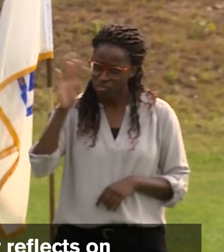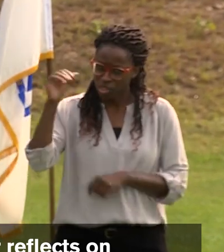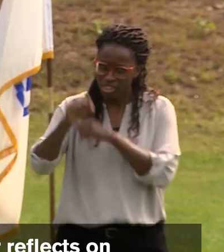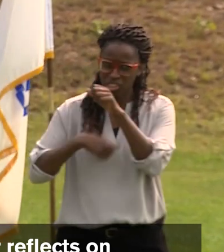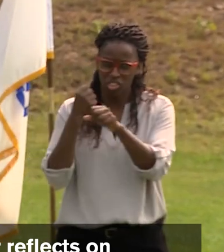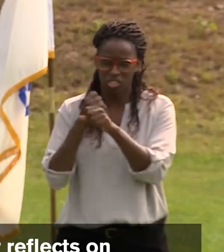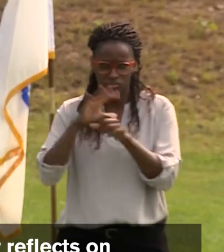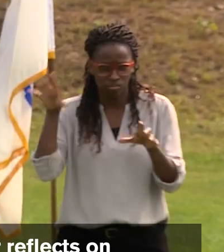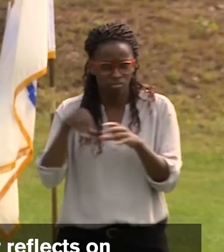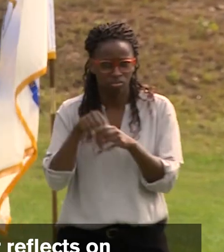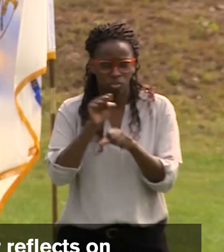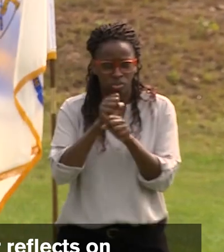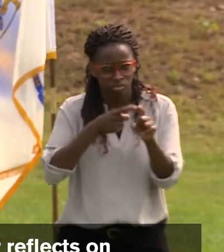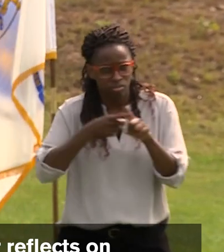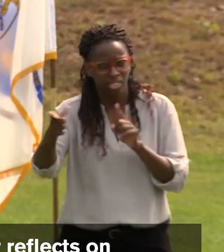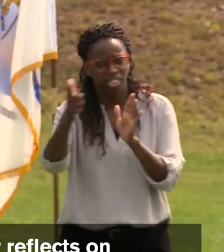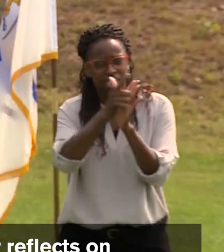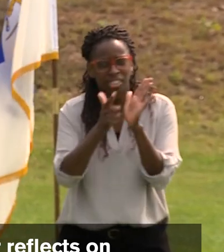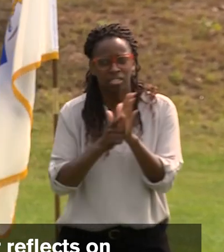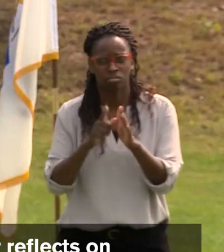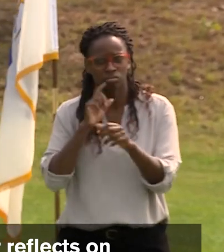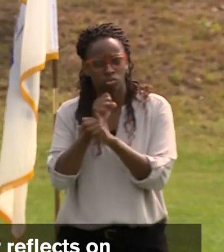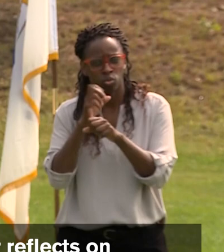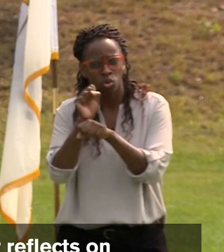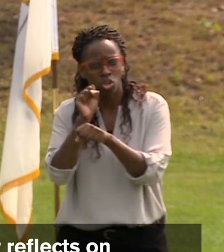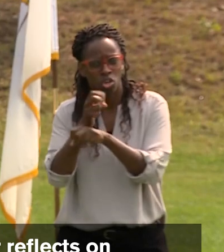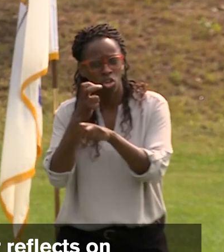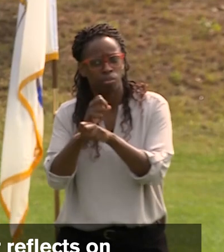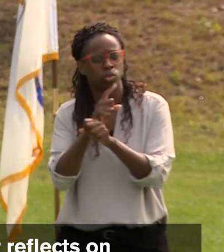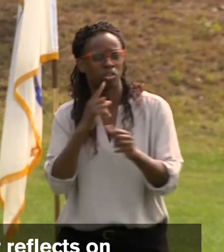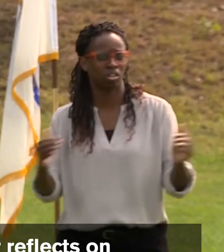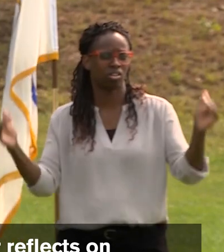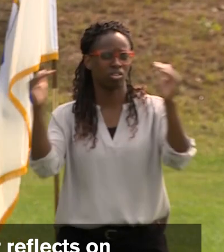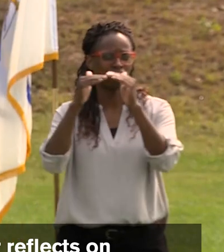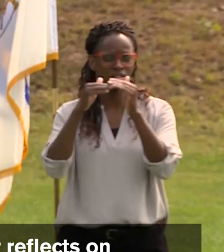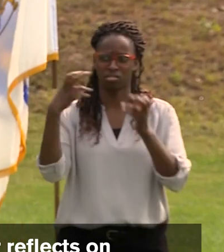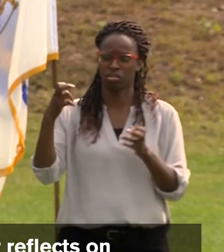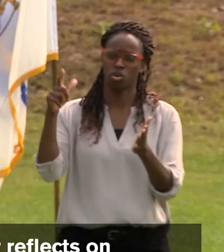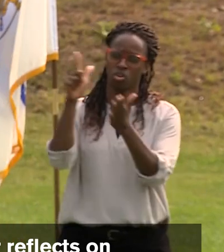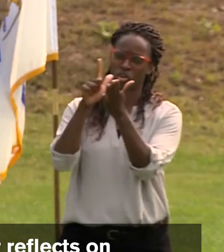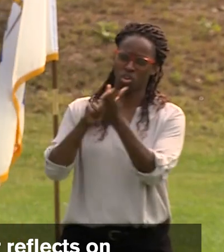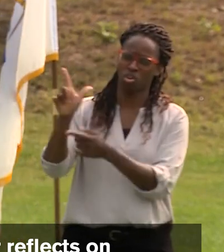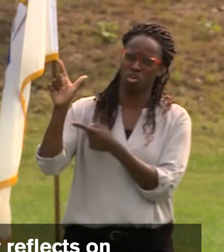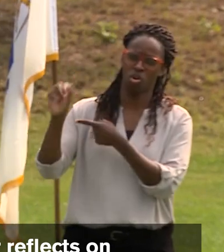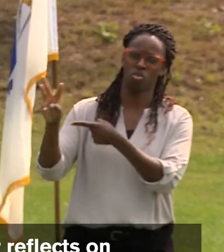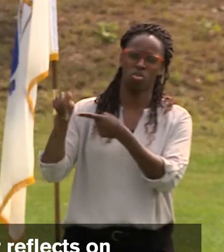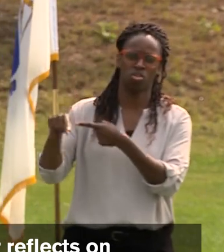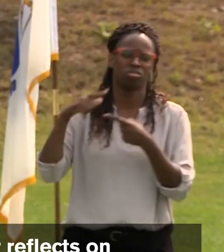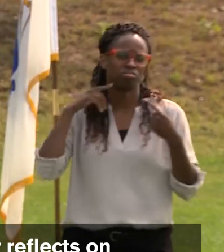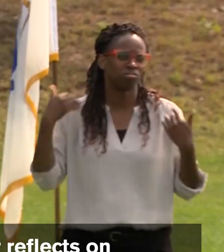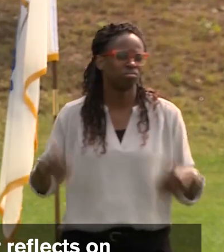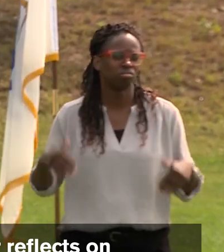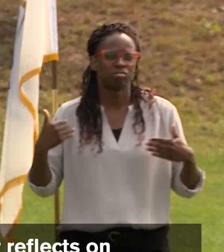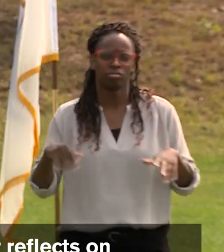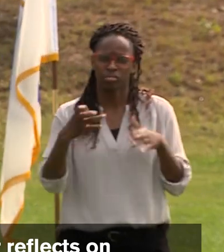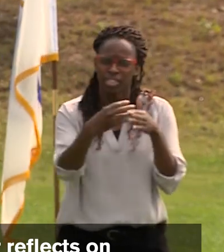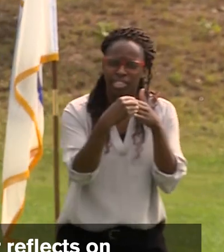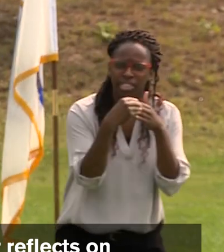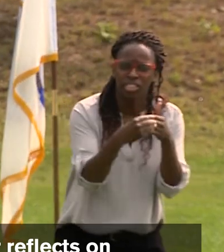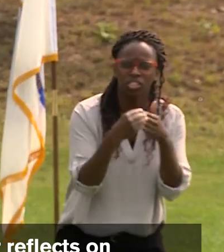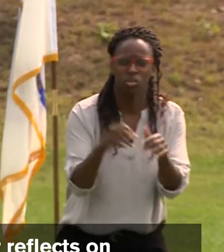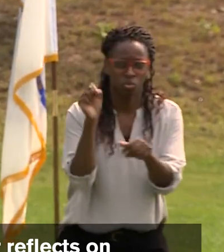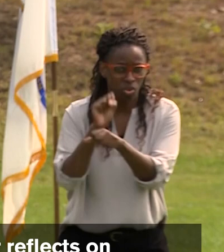dedicated to justice and to the integrity of law. He was an exceptional leader, an incredibly hard